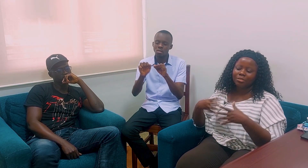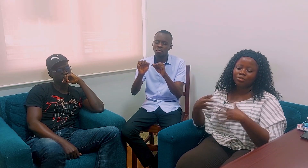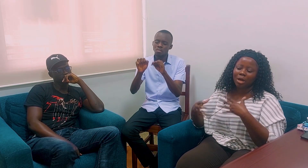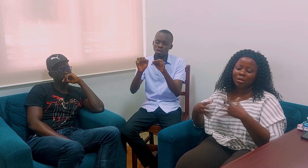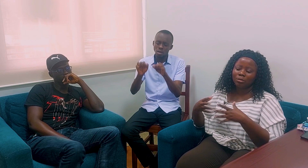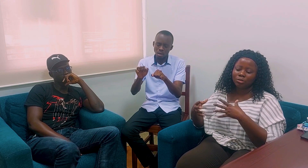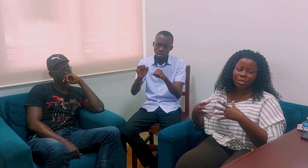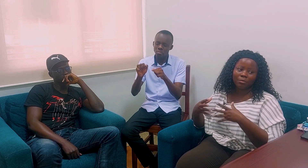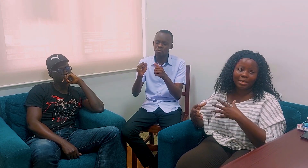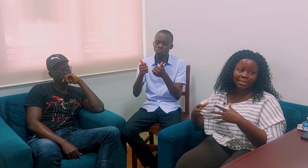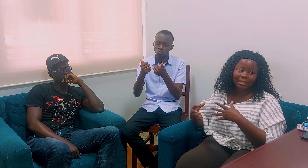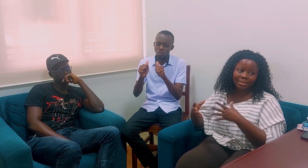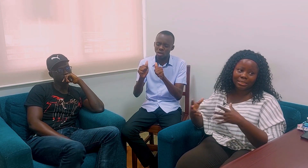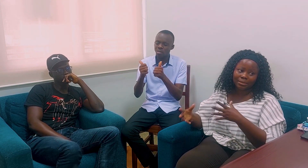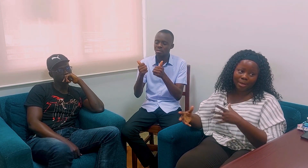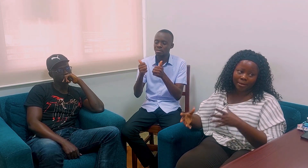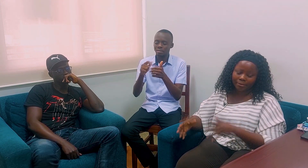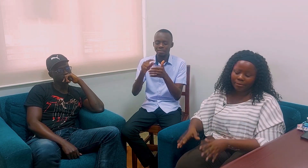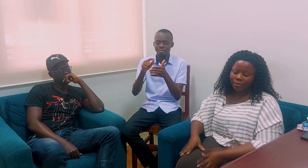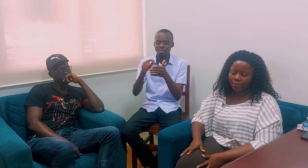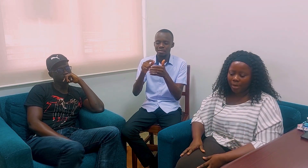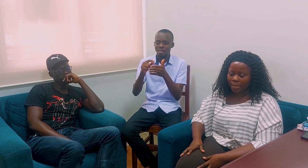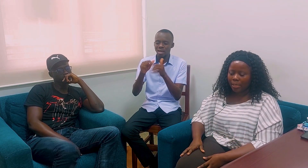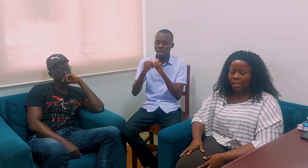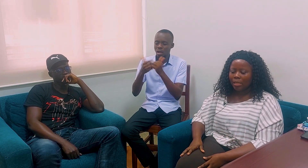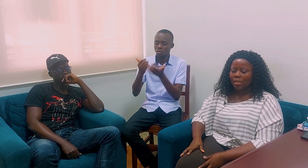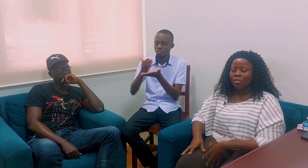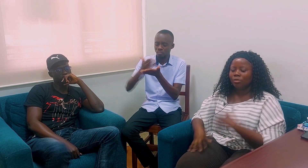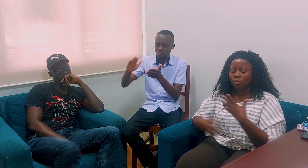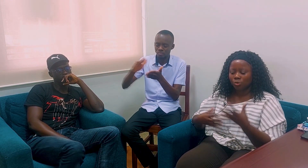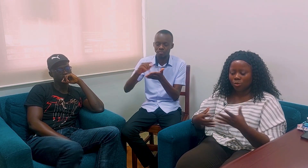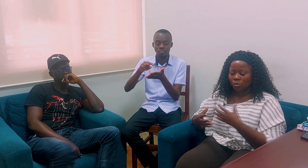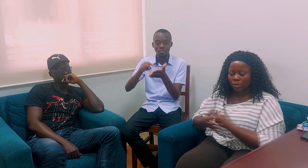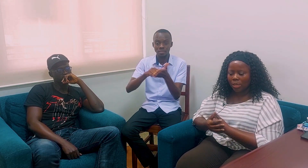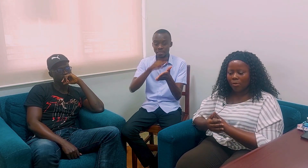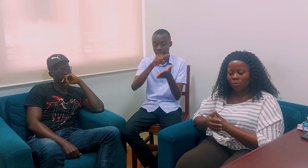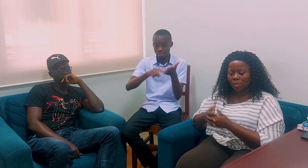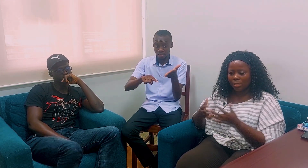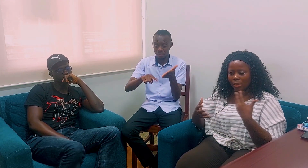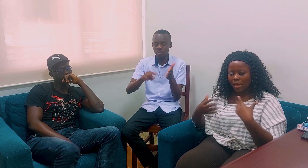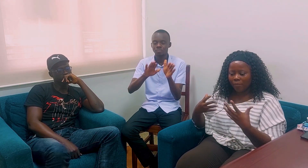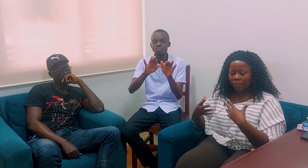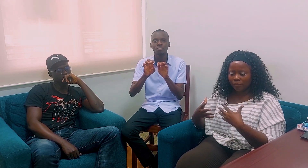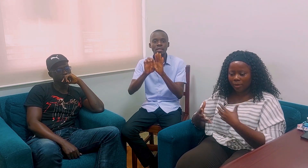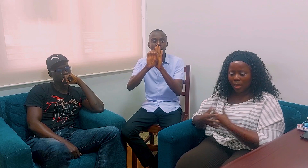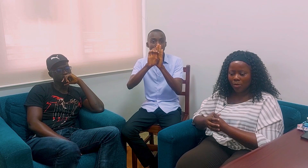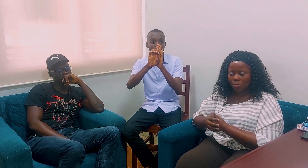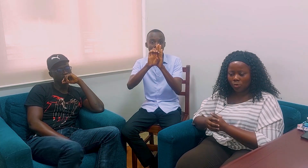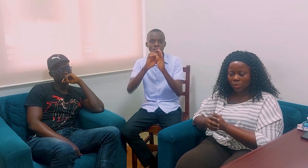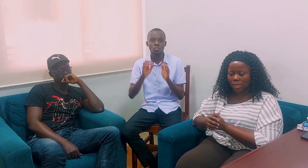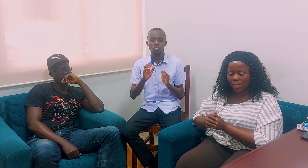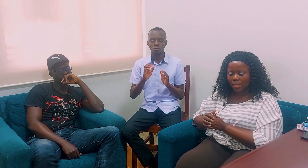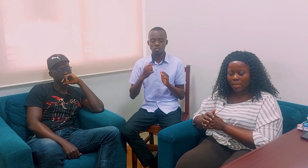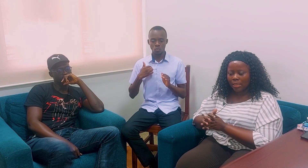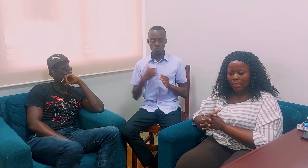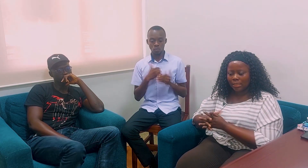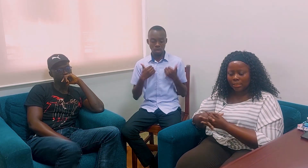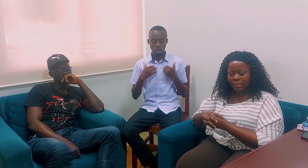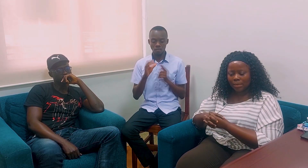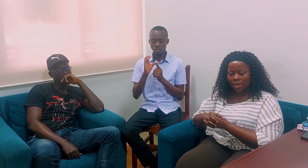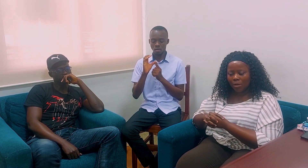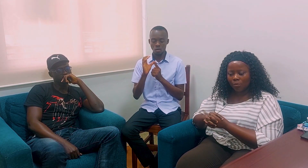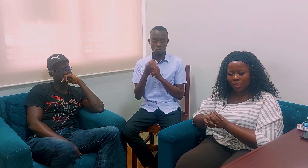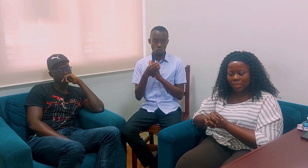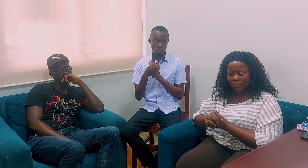been that struggle to eradicate stigma, right? Let's go to culture. We have our culture